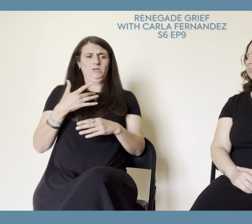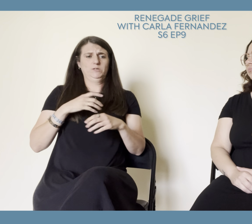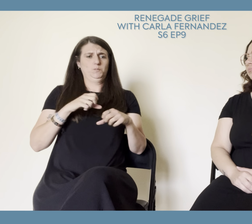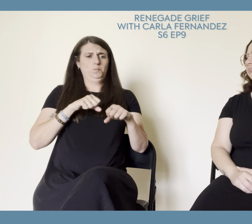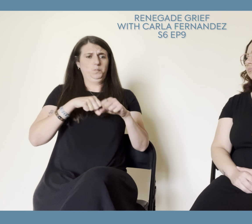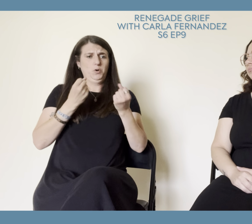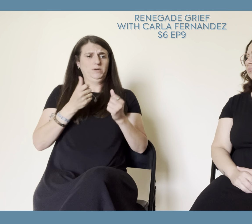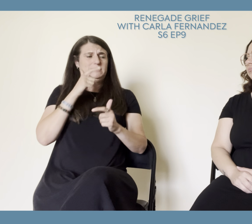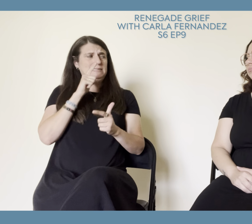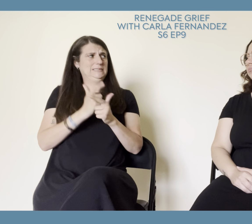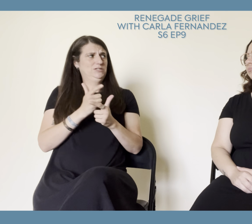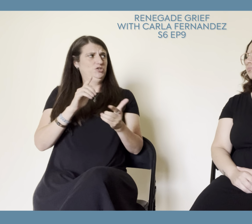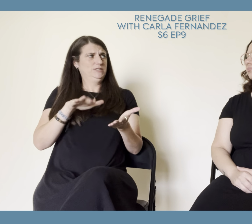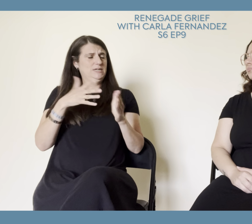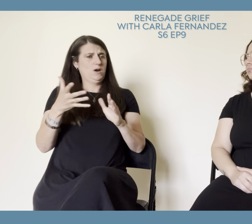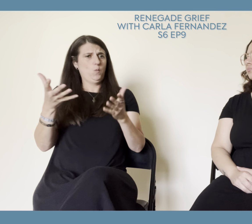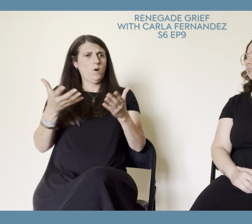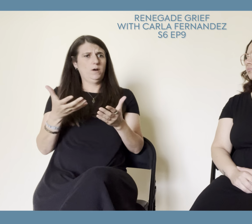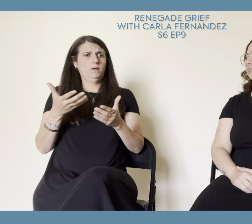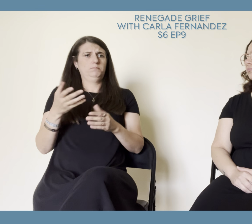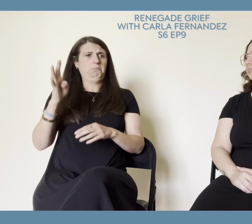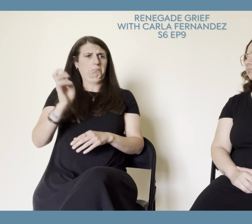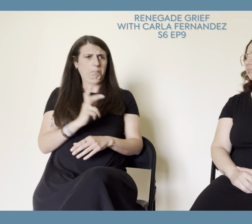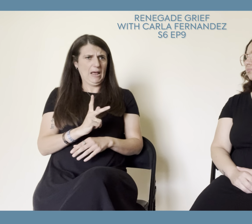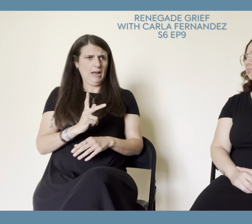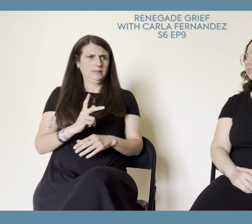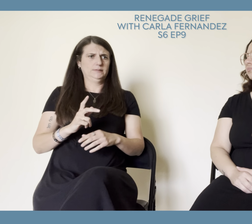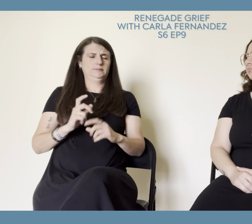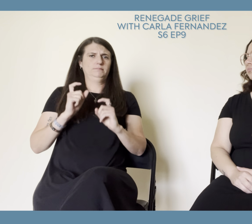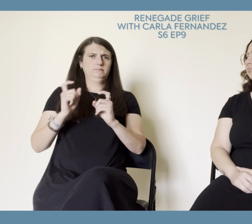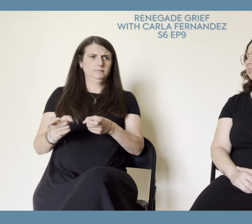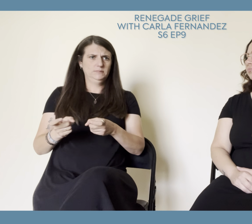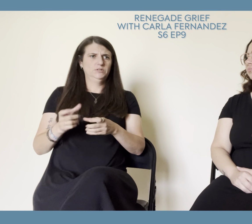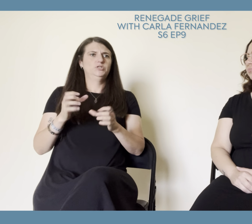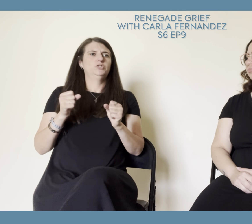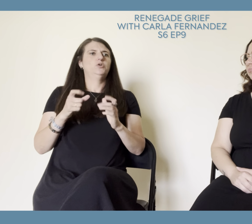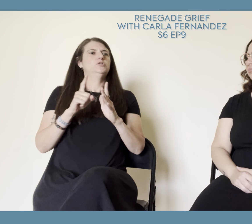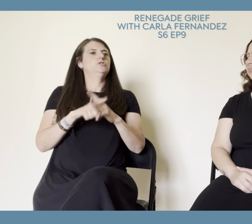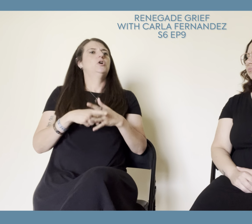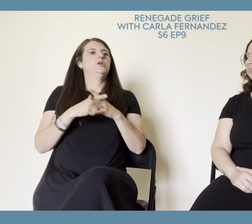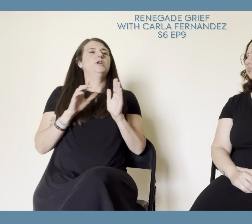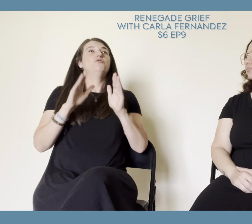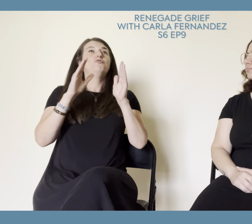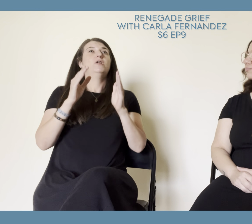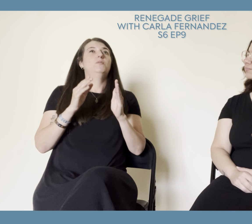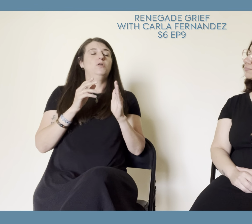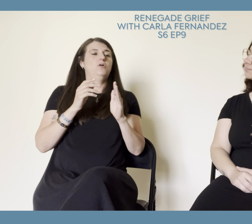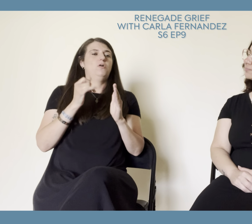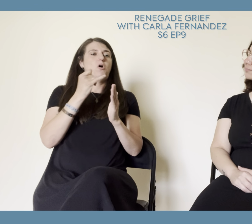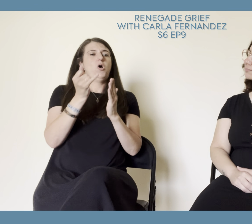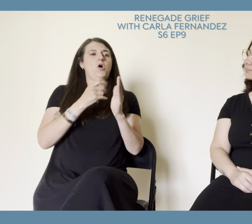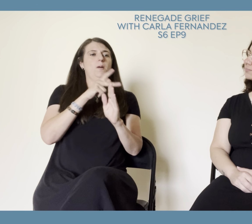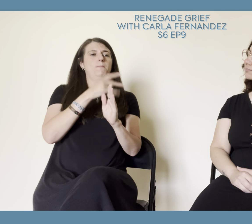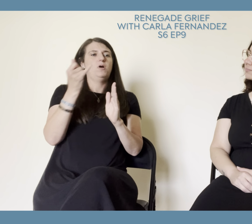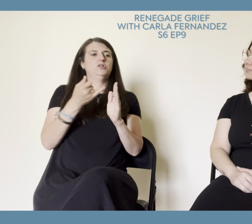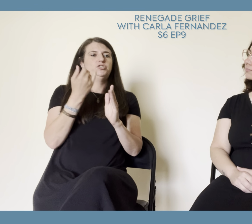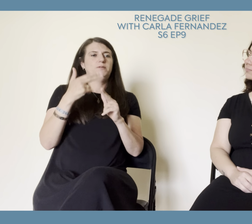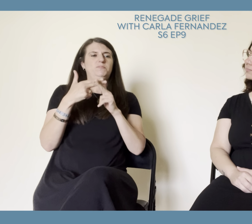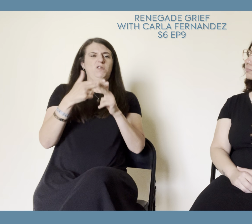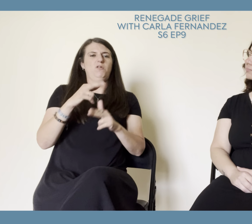and I want to break something back. So she started this incredible art project called the Rita Project, named after her sister, where folks